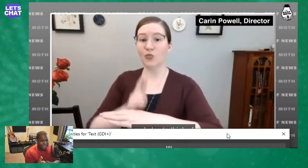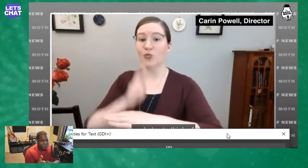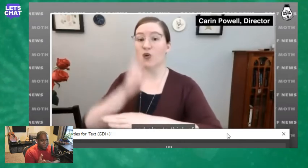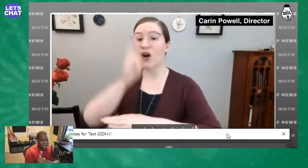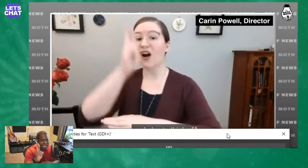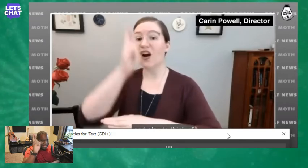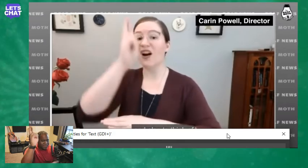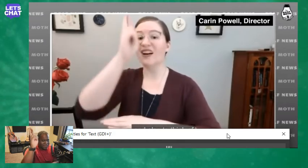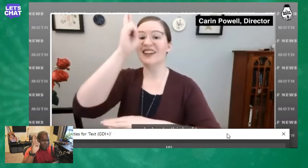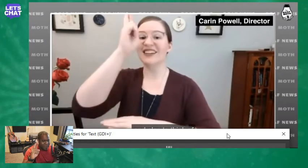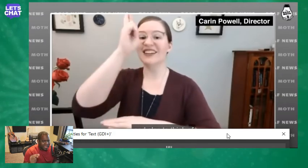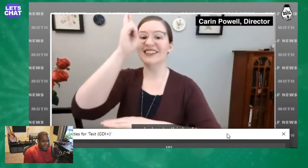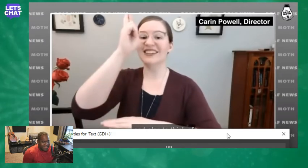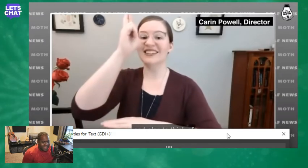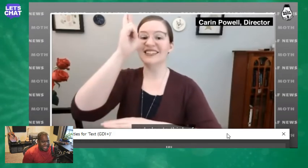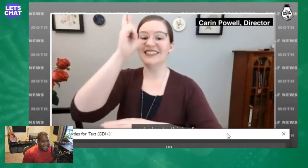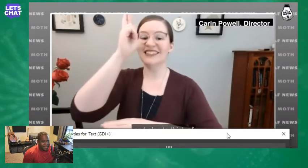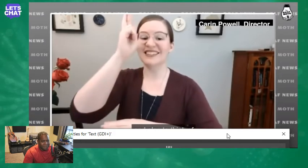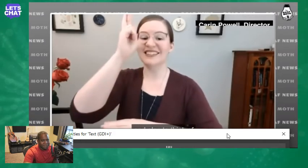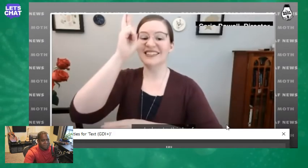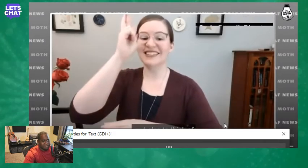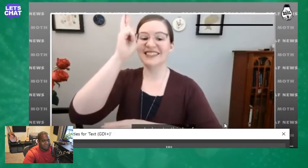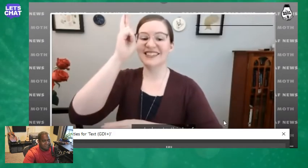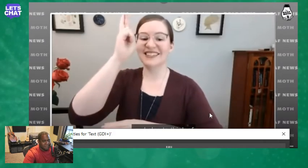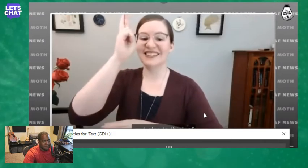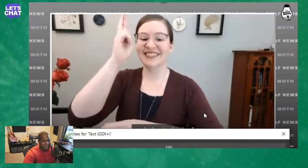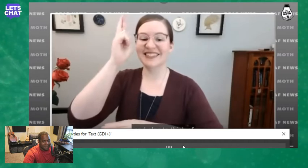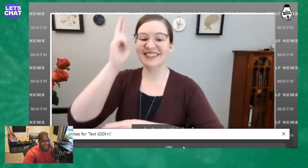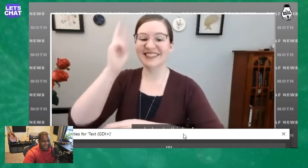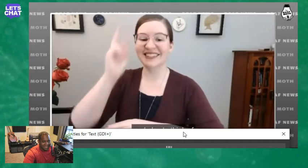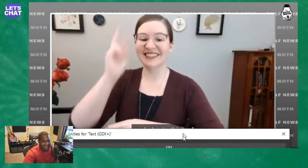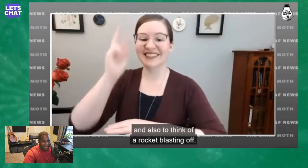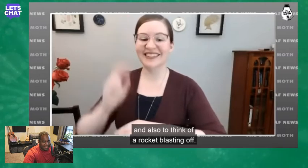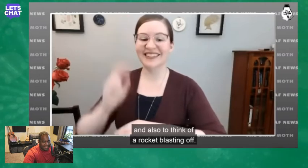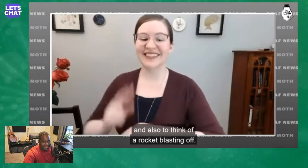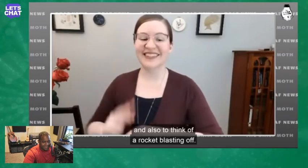it's like a rocket going up in the air.